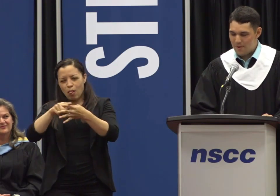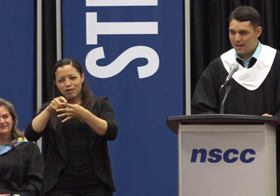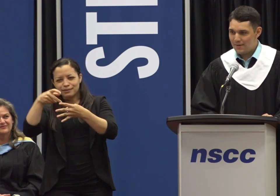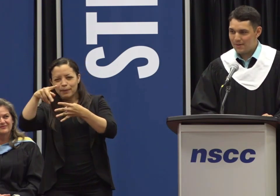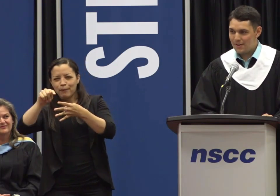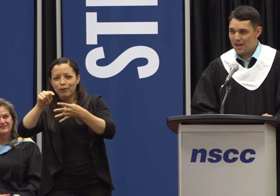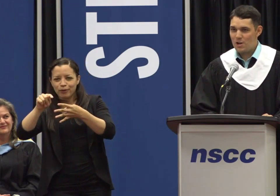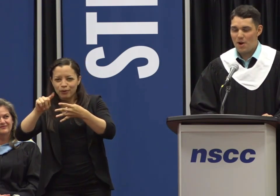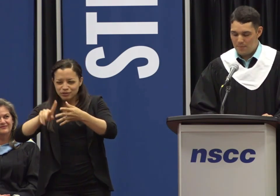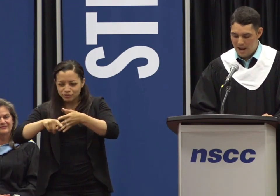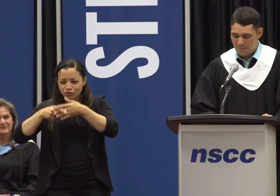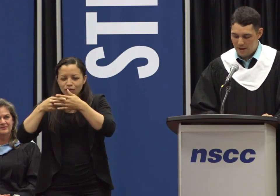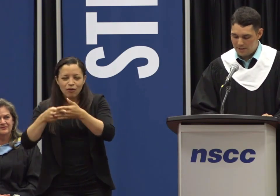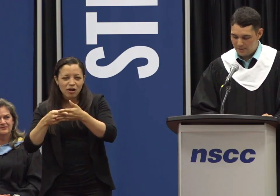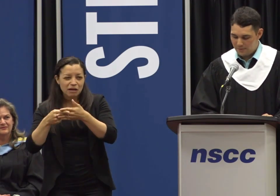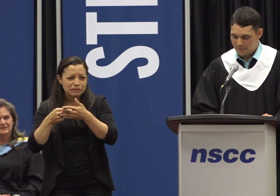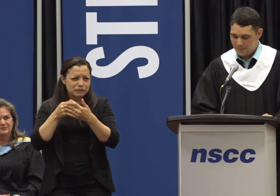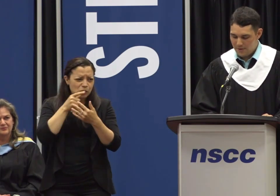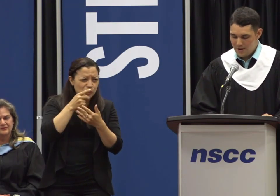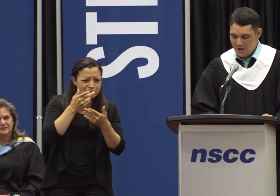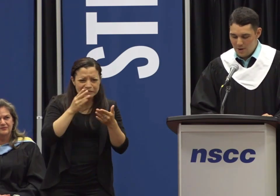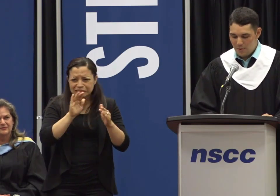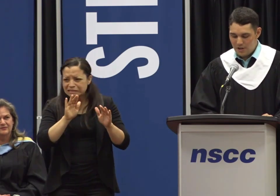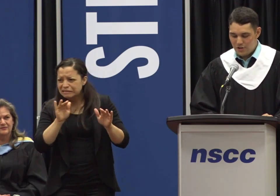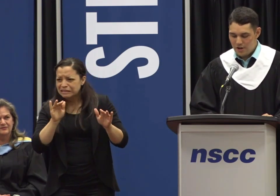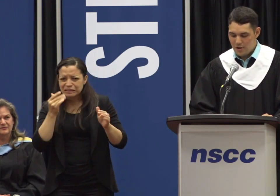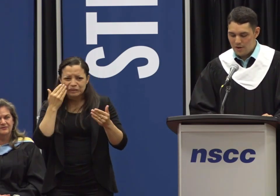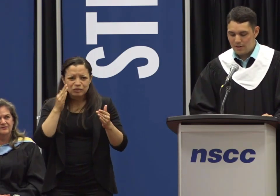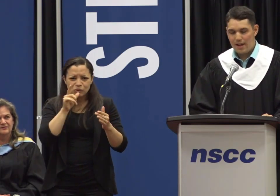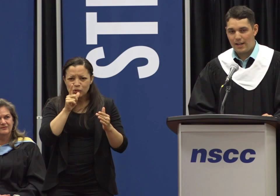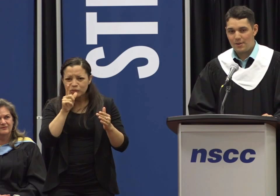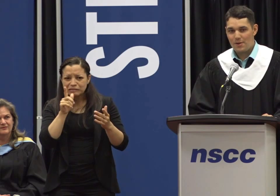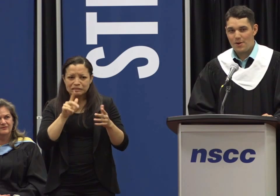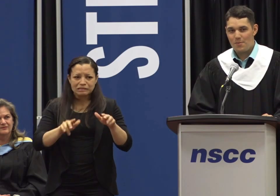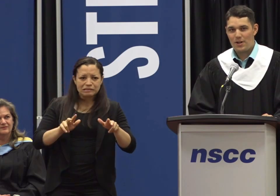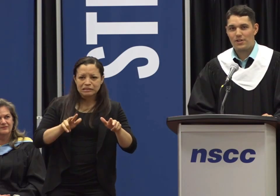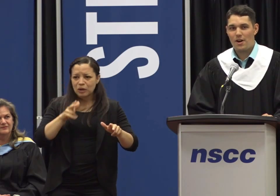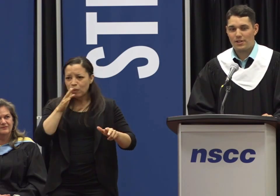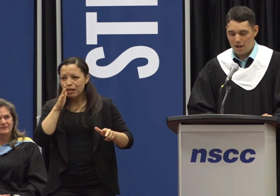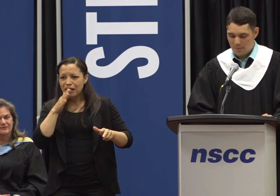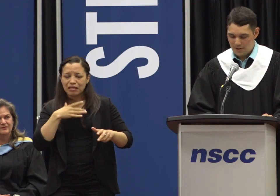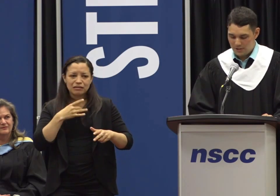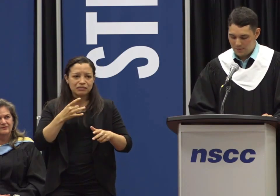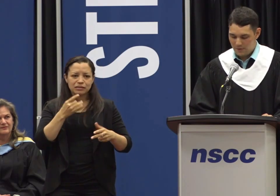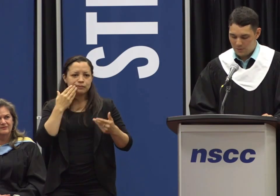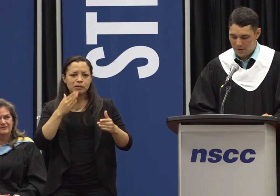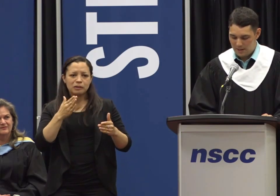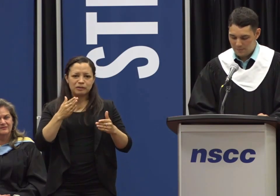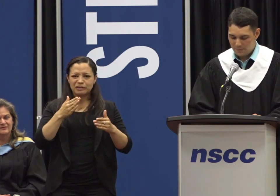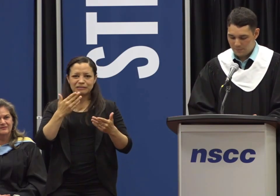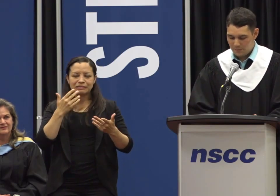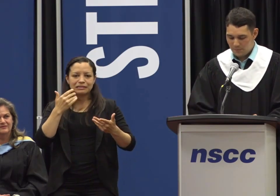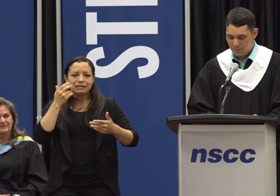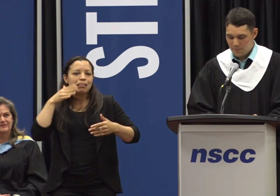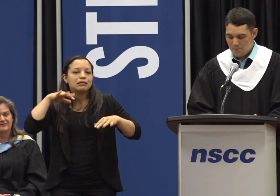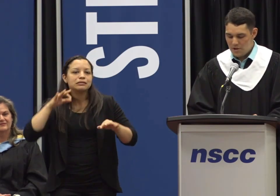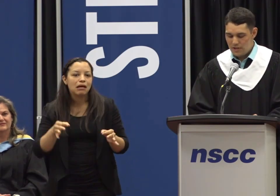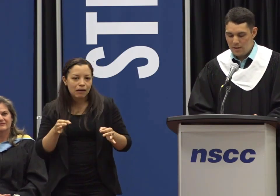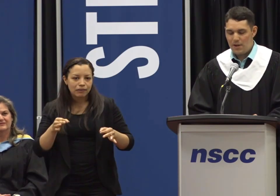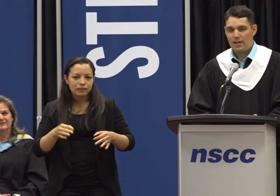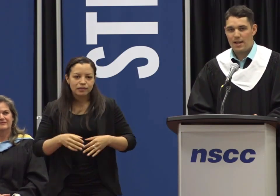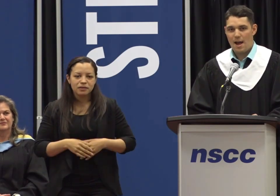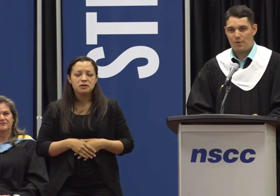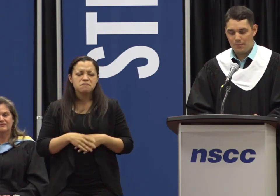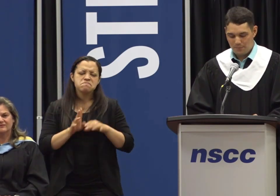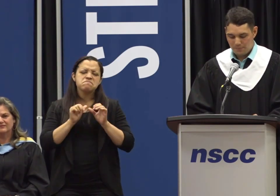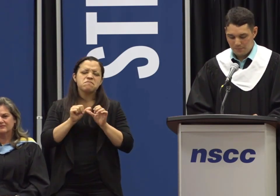know anybody, and you might be apprehensive. You're pretty sure you're going to like it, but it's hard to tell by just the first bite. But you